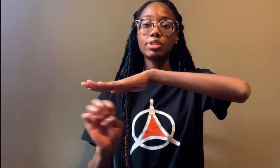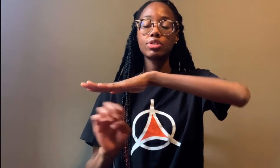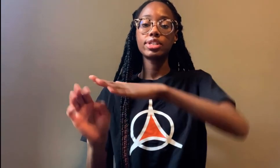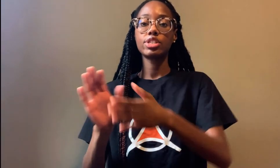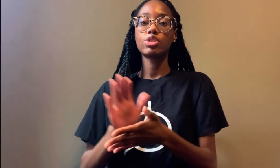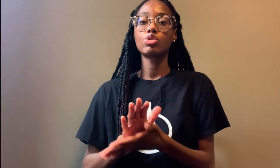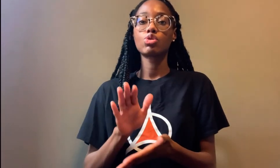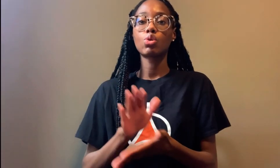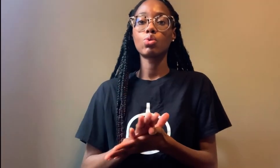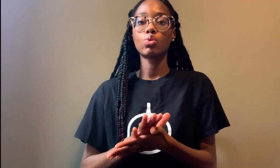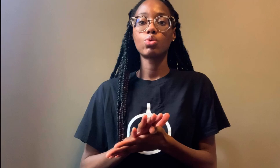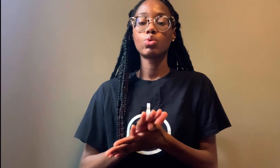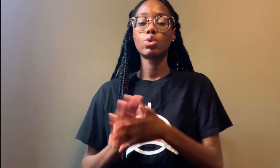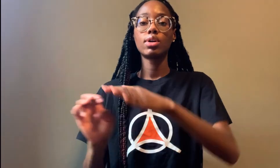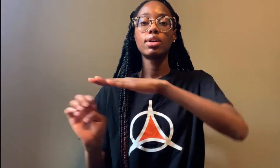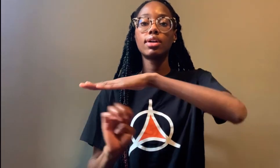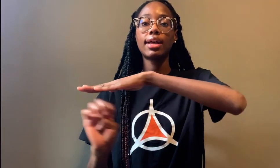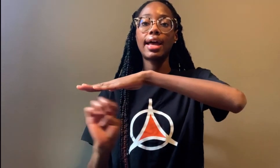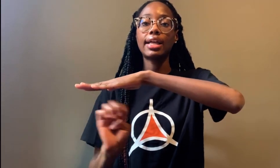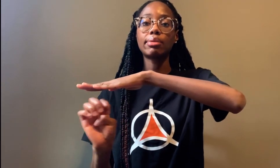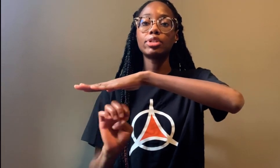Elementary, school. Elementary,